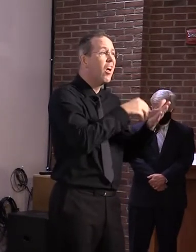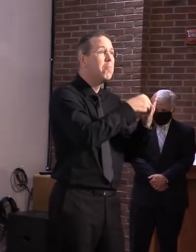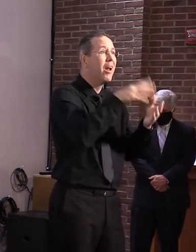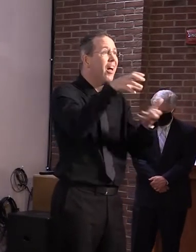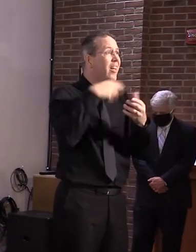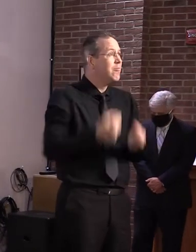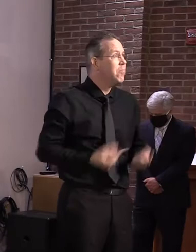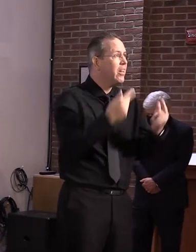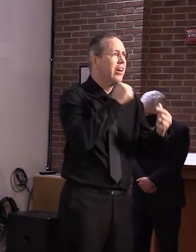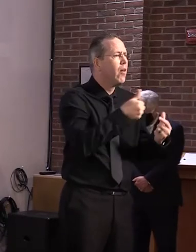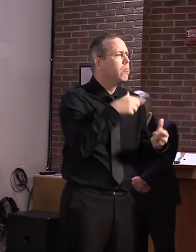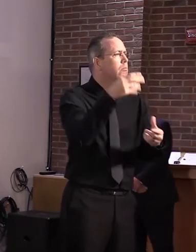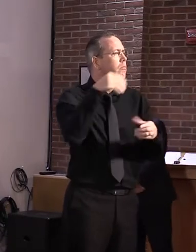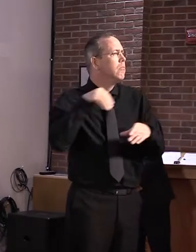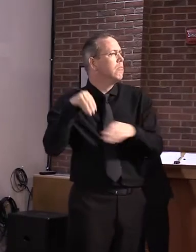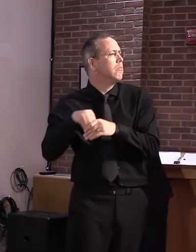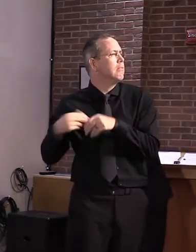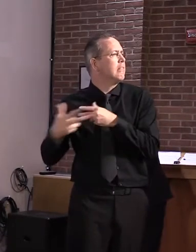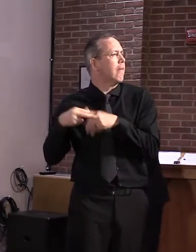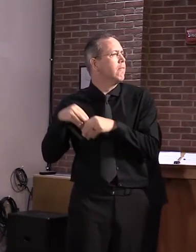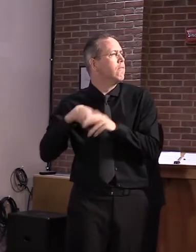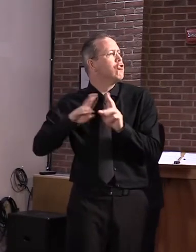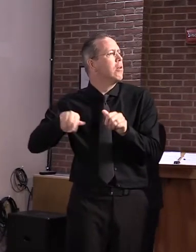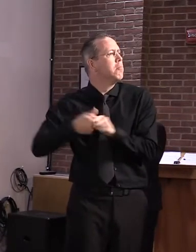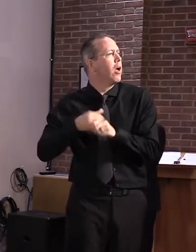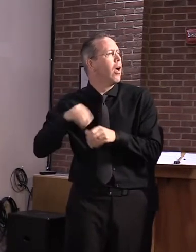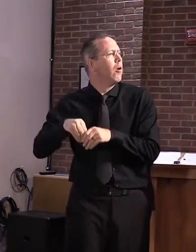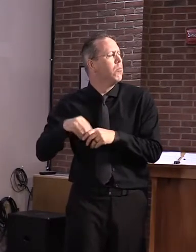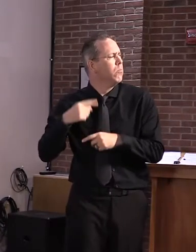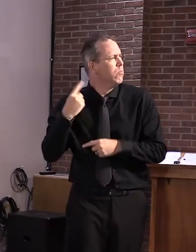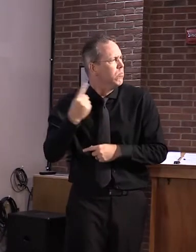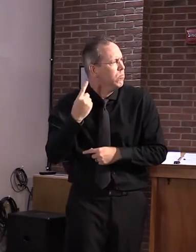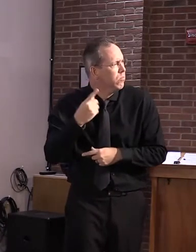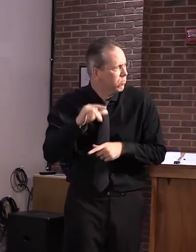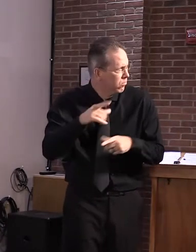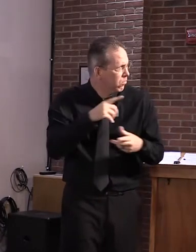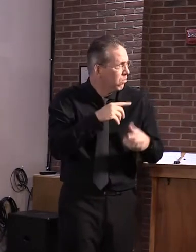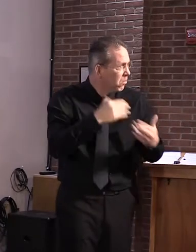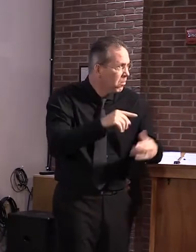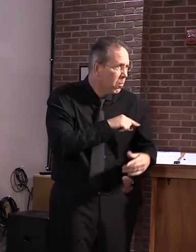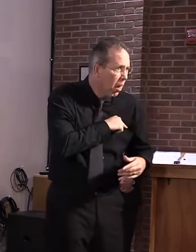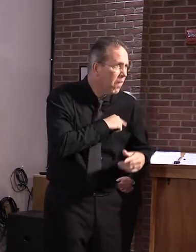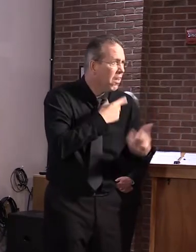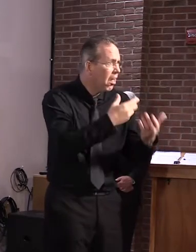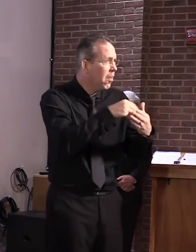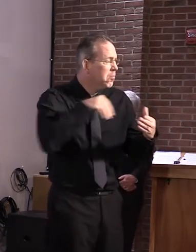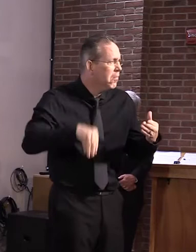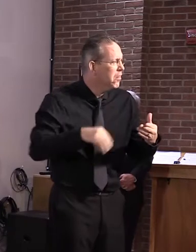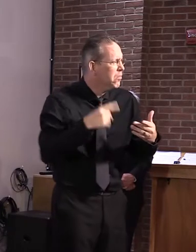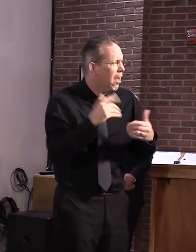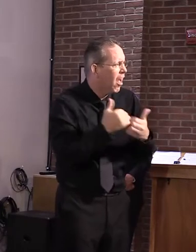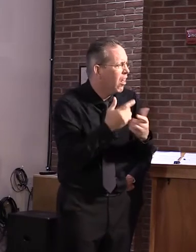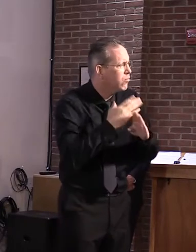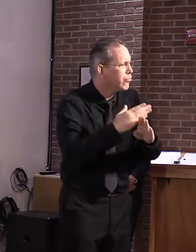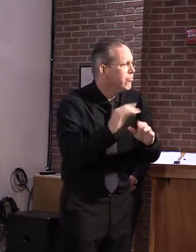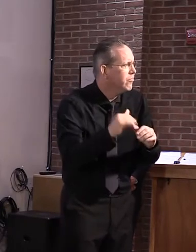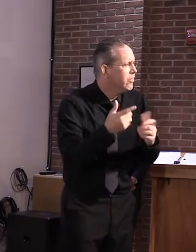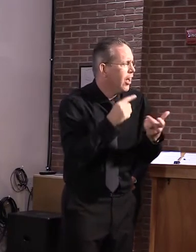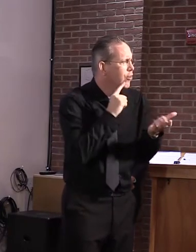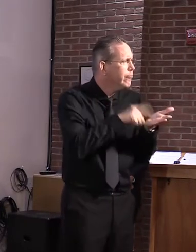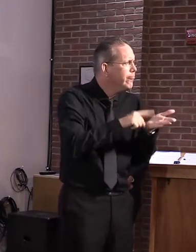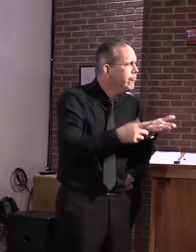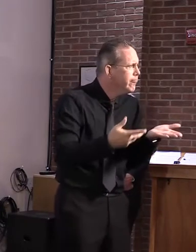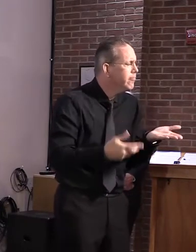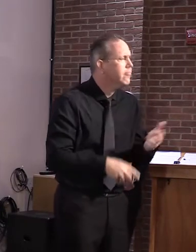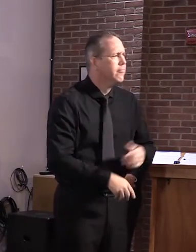the line. So basically, in order to be eligible, you had to have shown at least 50% loss in